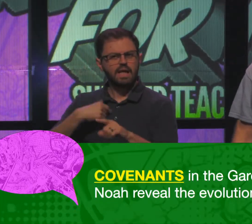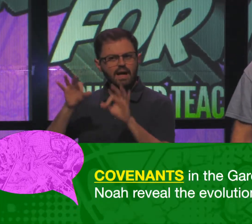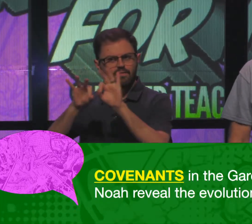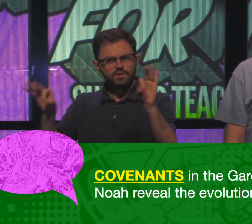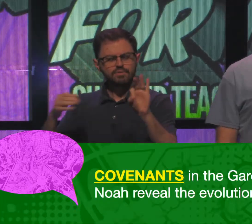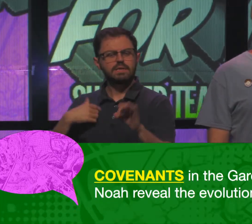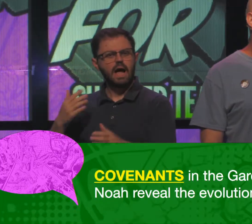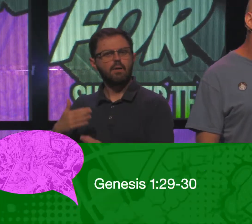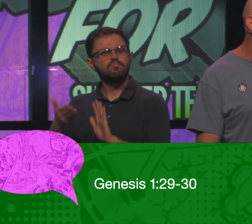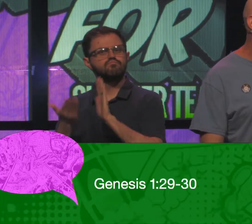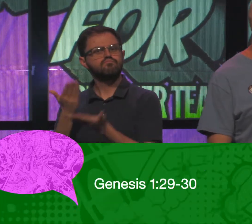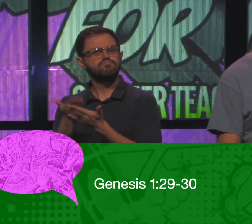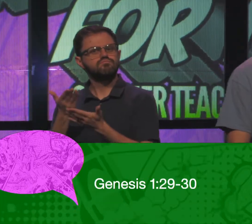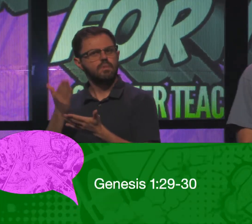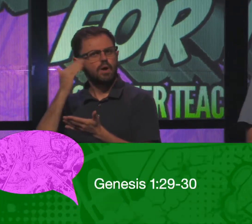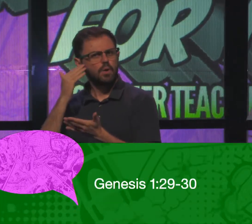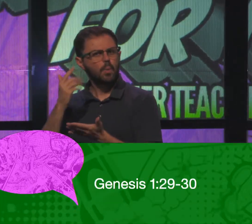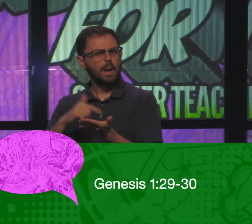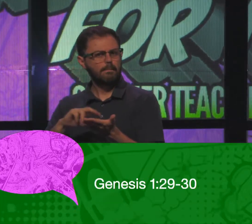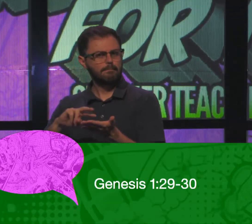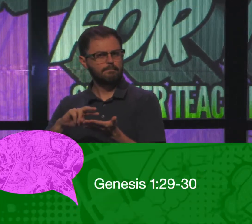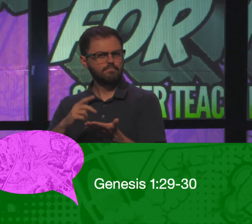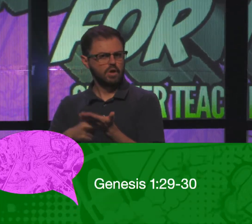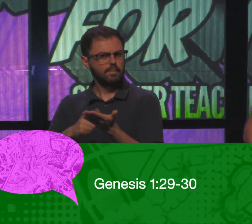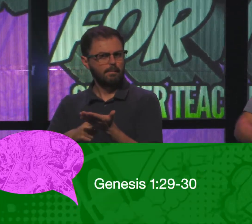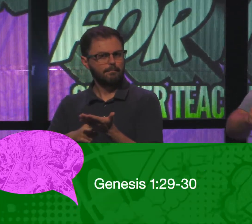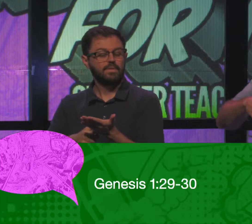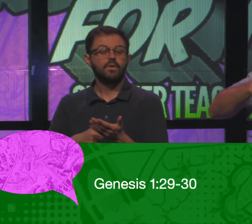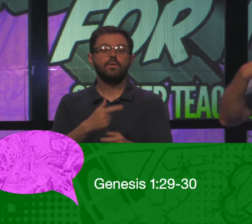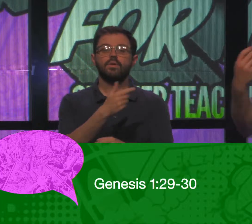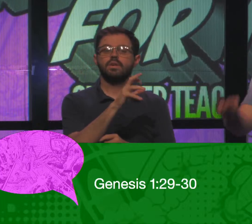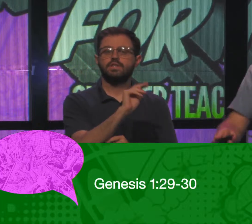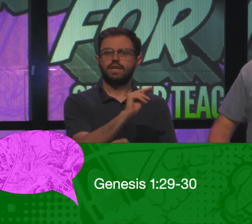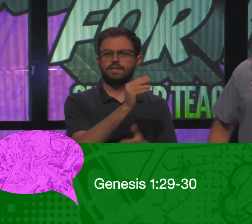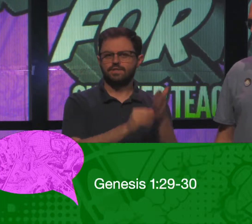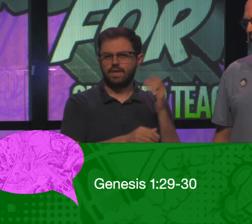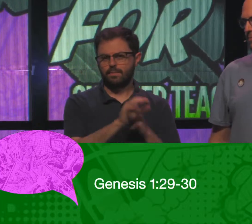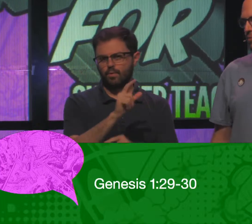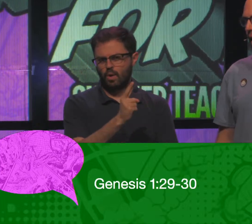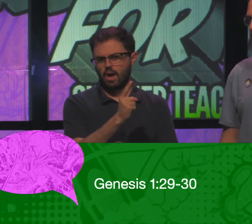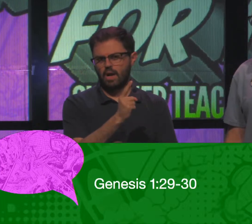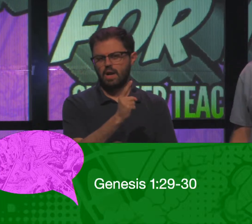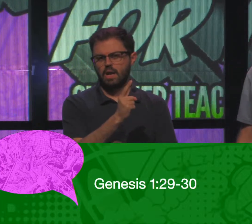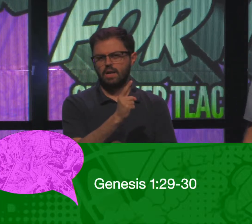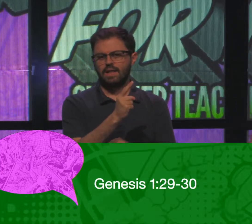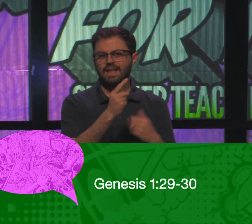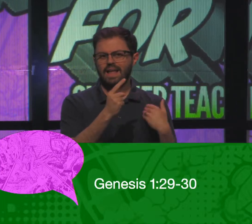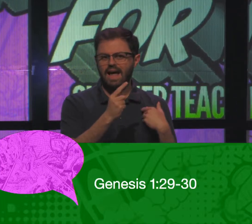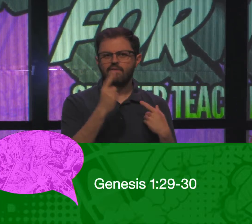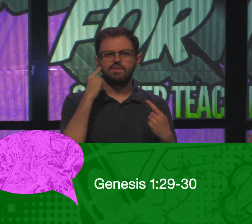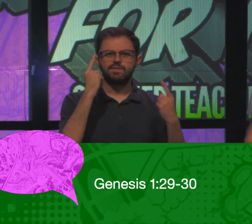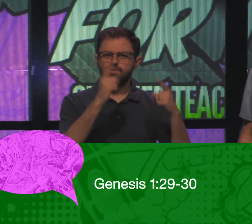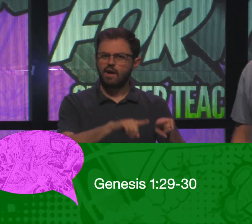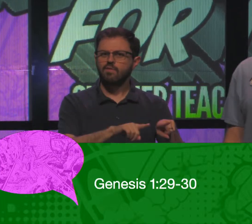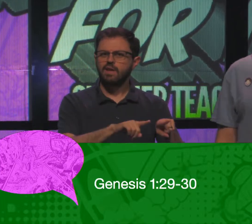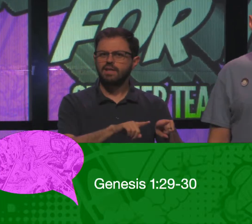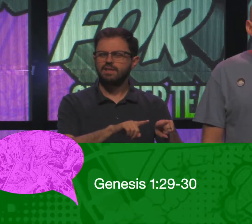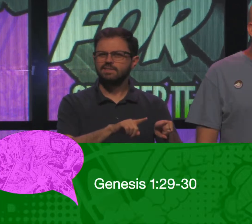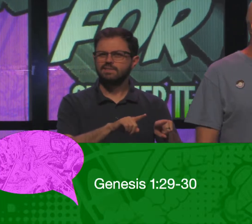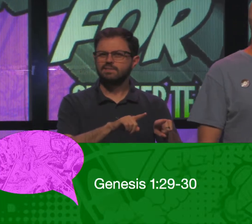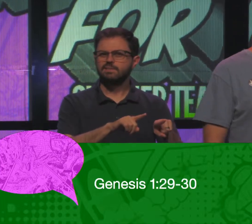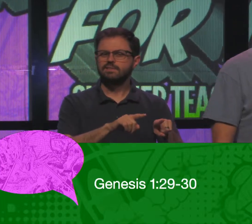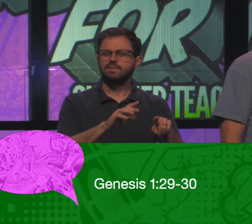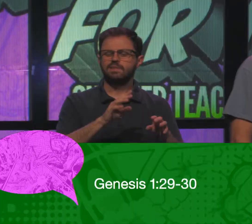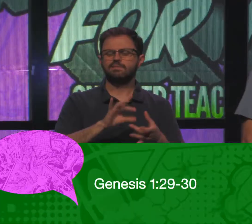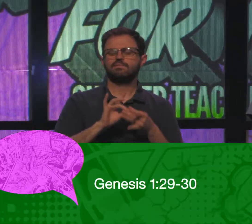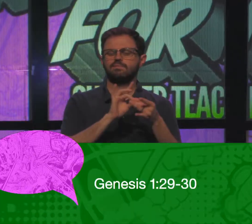So listen, in Genesis chapter 1, verse 29 through 30, there's this covenant that's made, right? And it's a creation covenant.